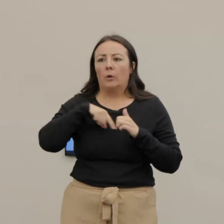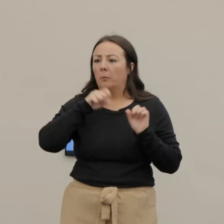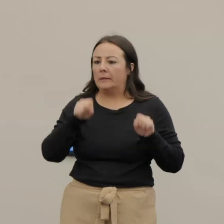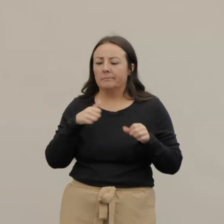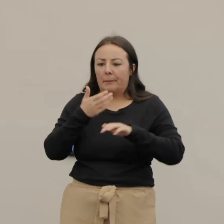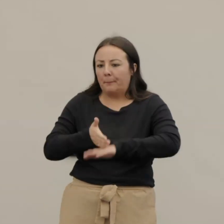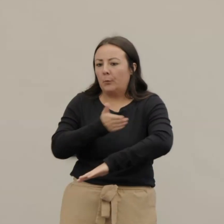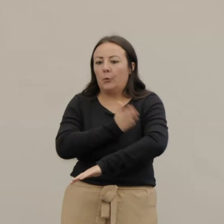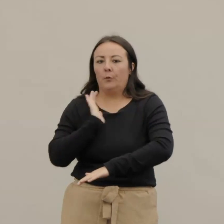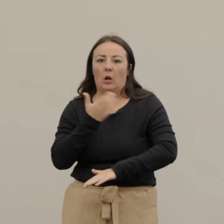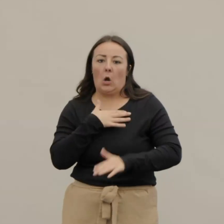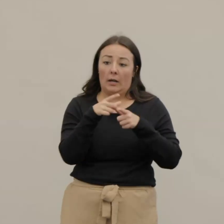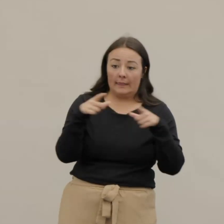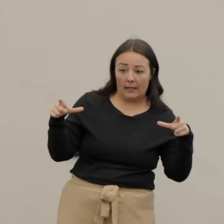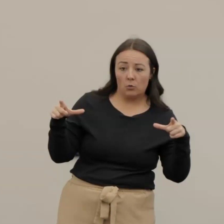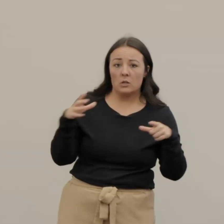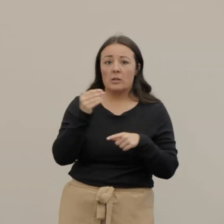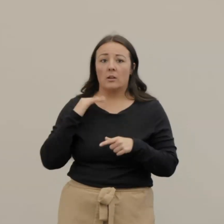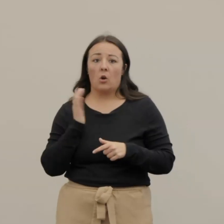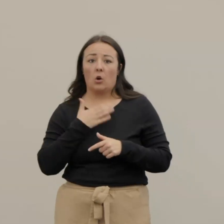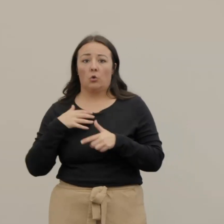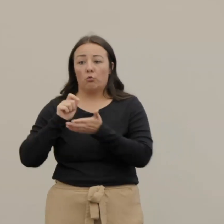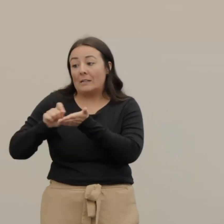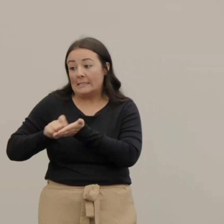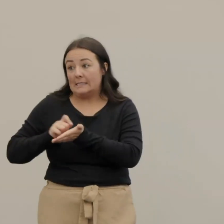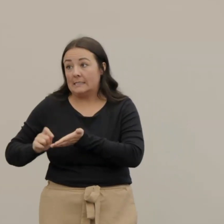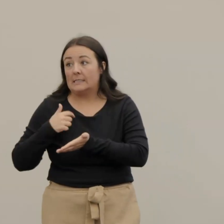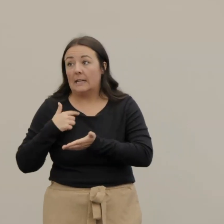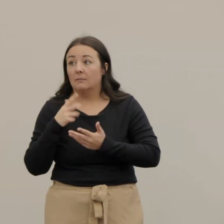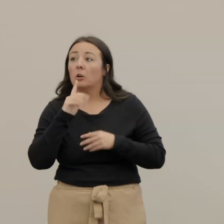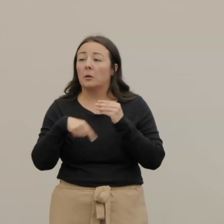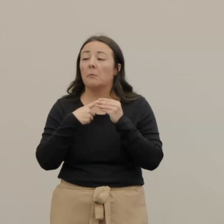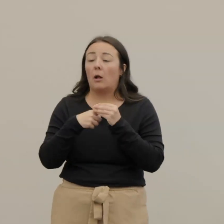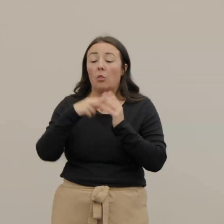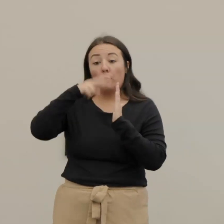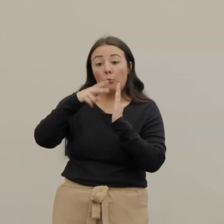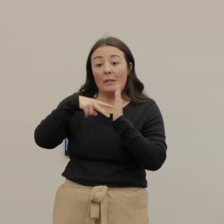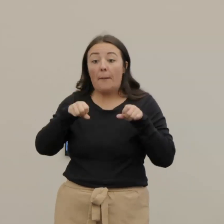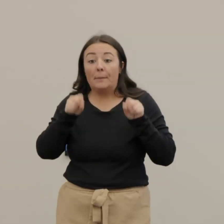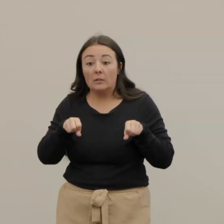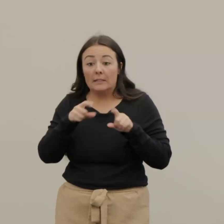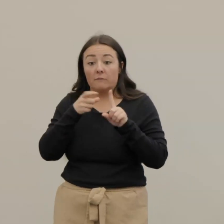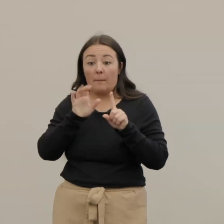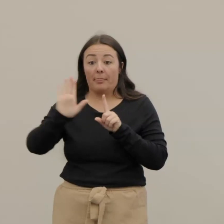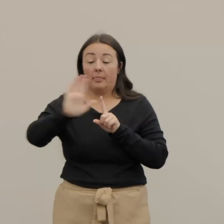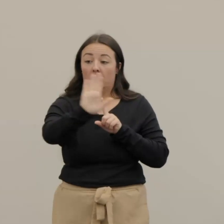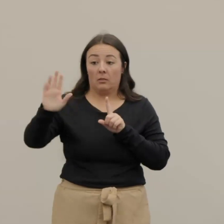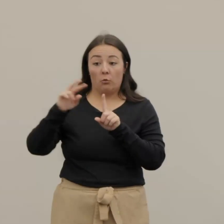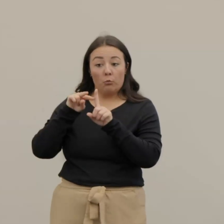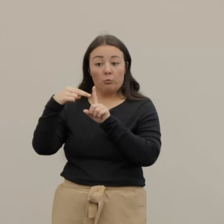I've shown you a lot of ways to improve the readability from a visual perspective. And